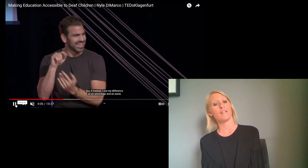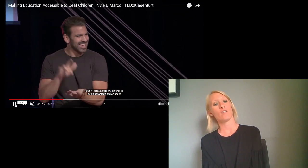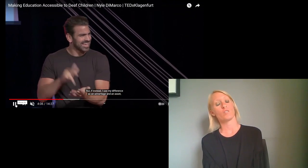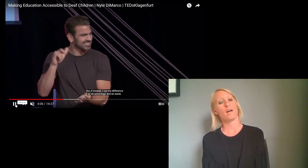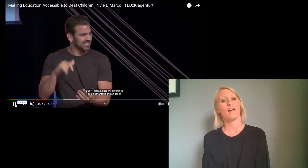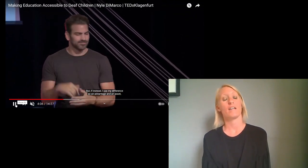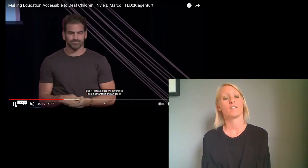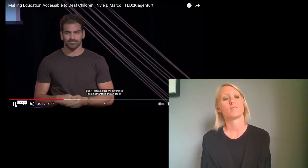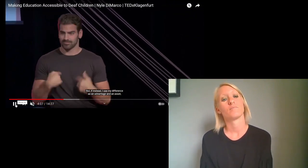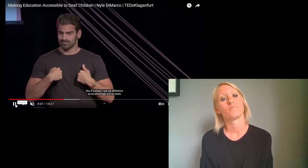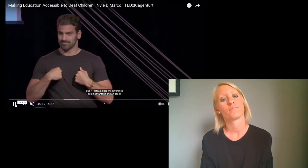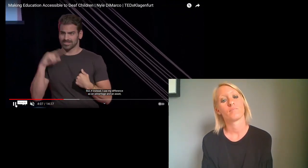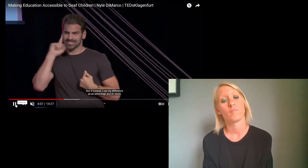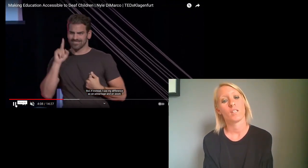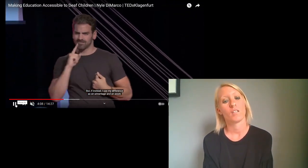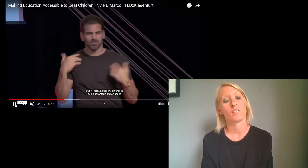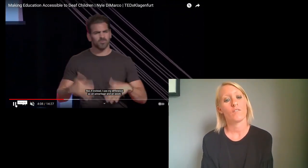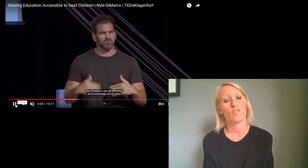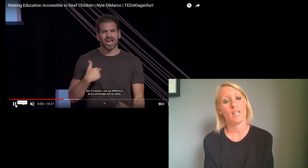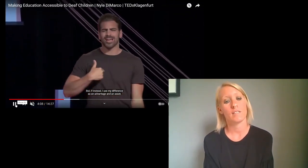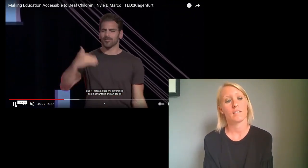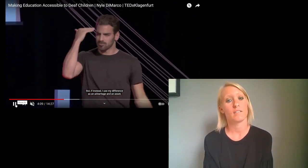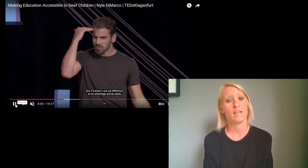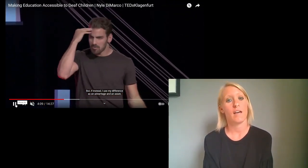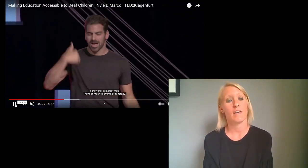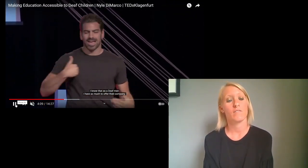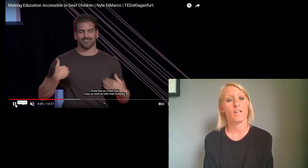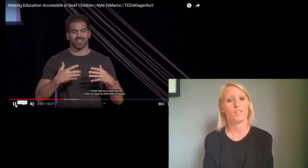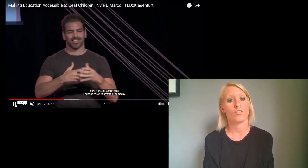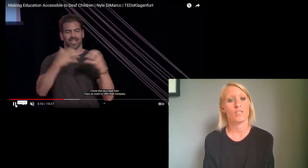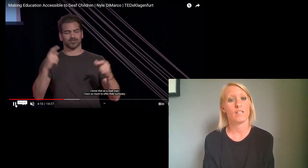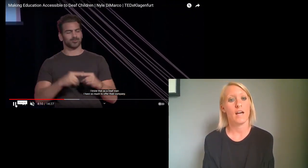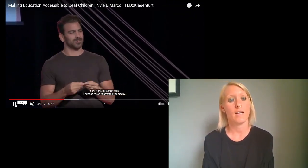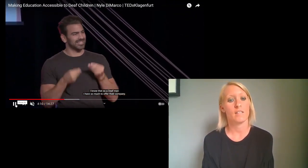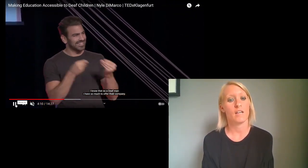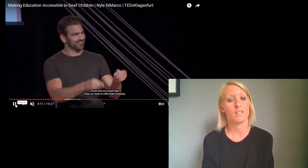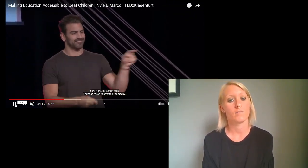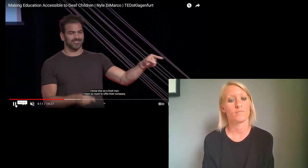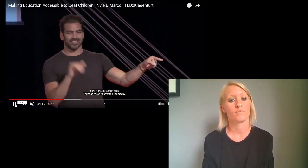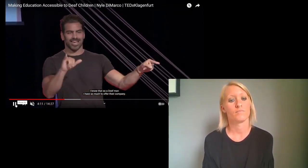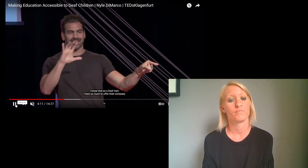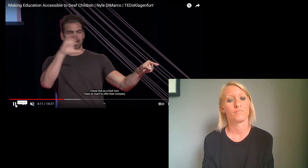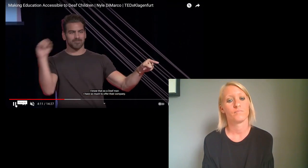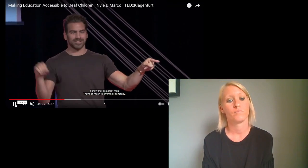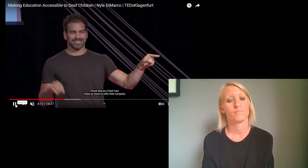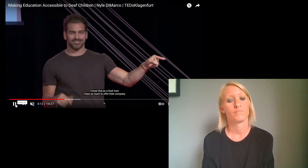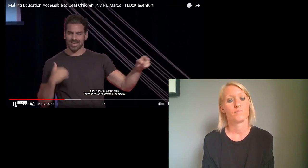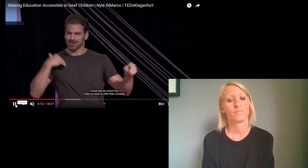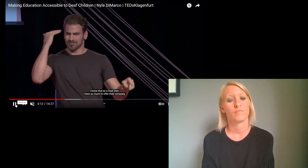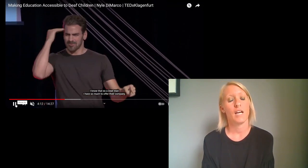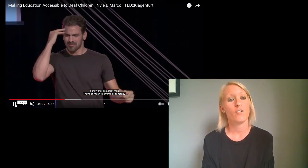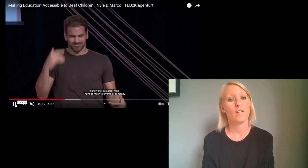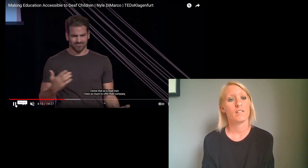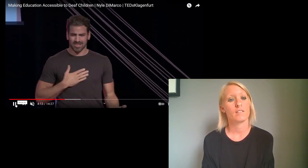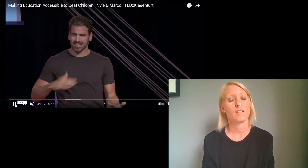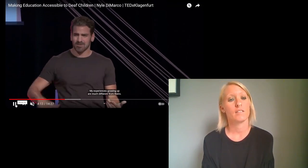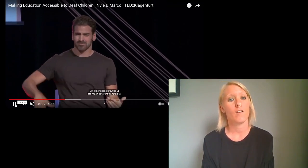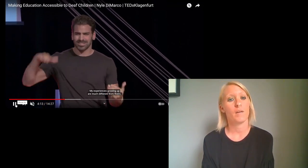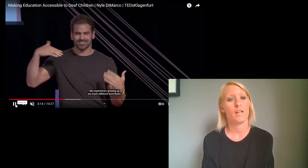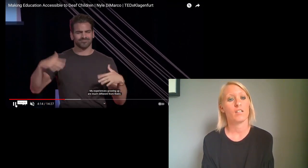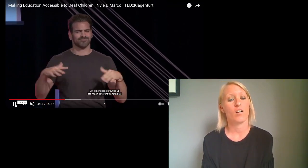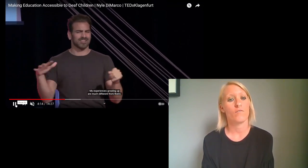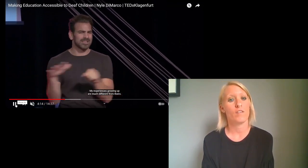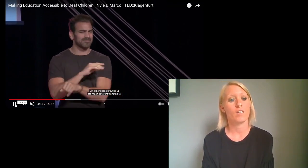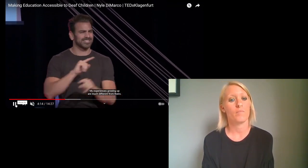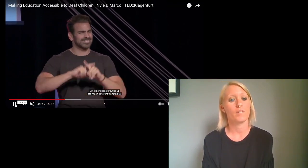But instead, I used my difference as an advantage and an asset. I know that as a